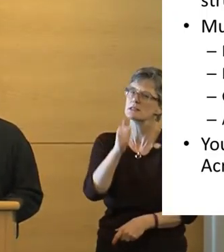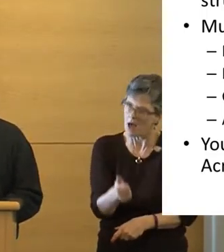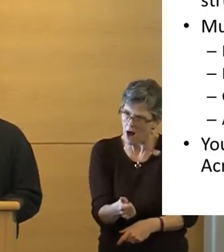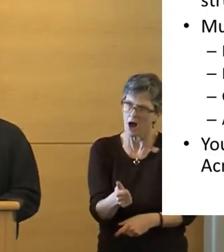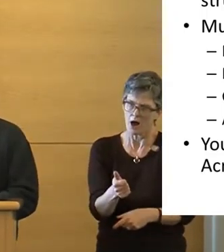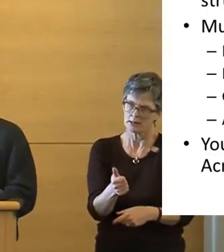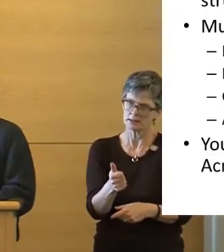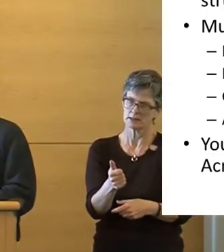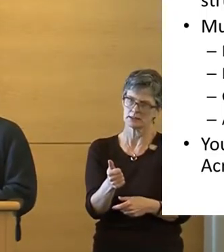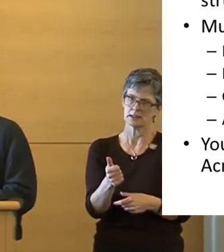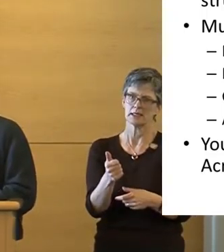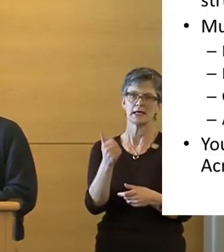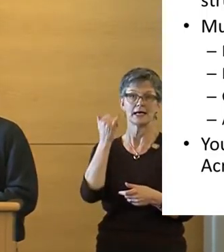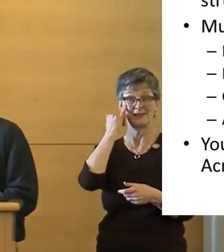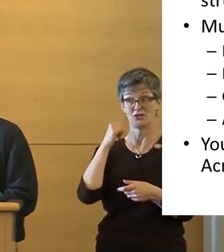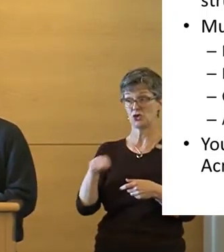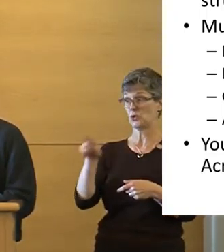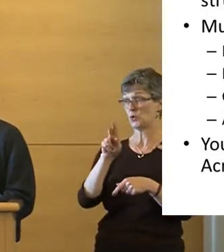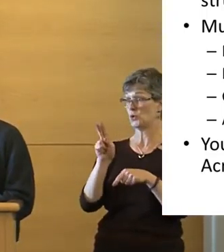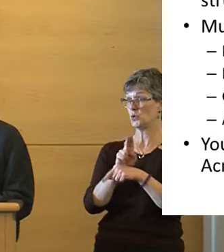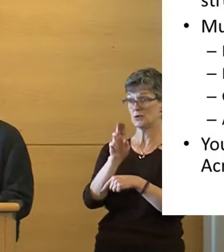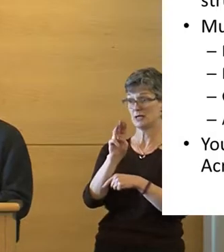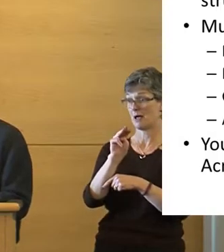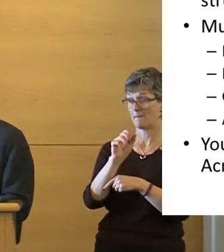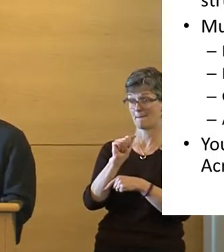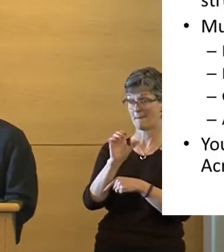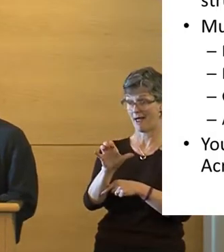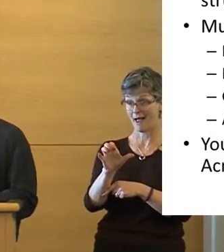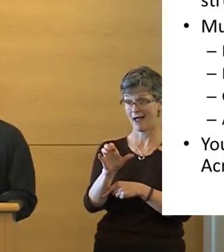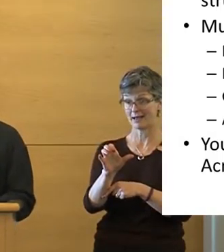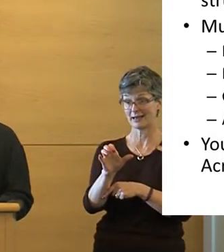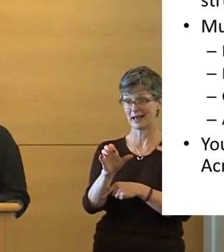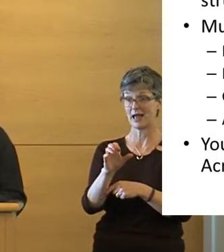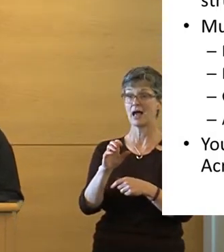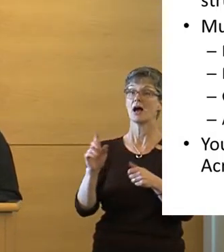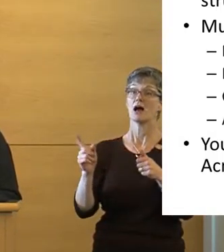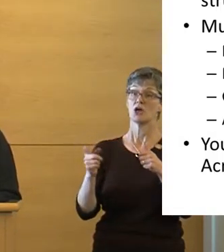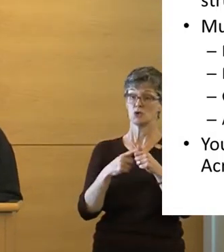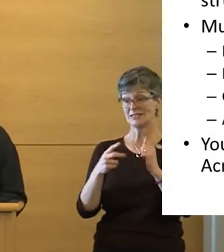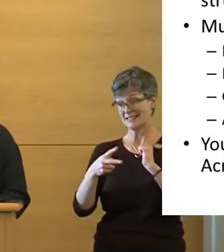PDF, and all of that accessibility information will get passed to the PDF.